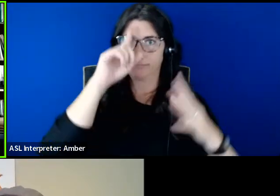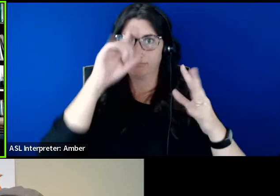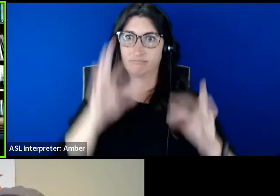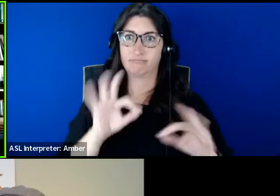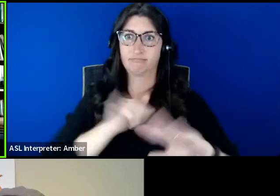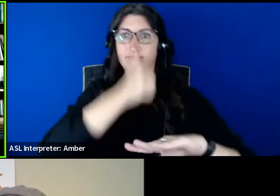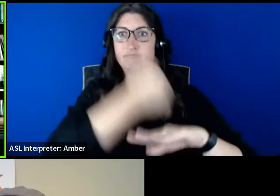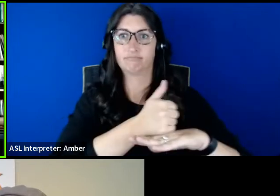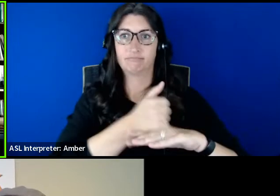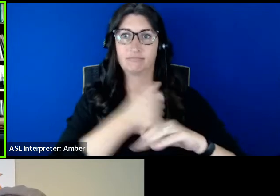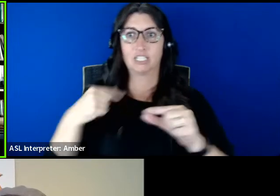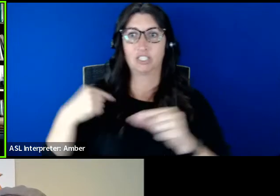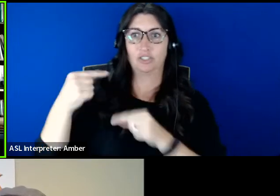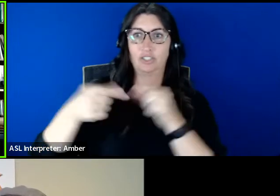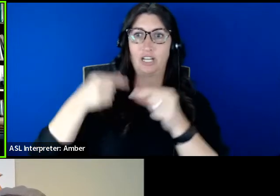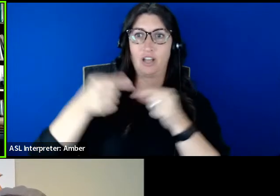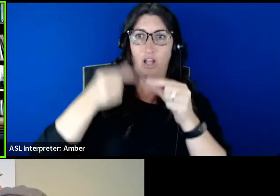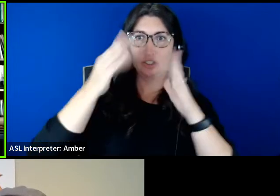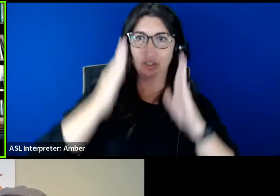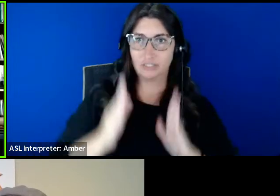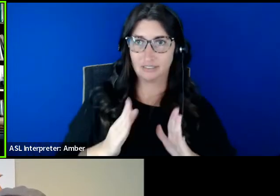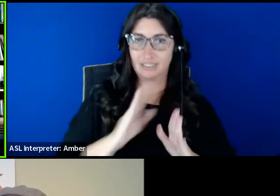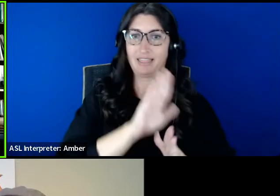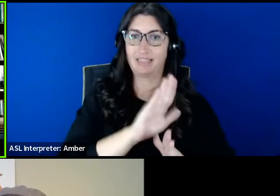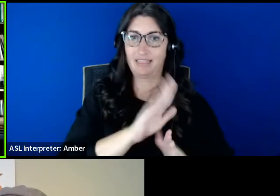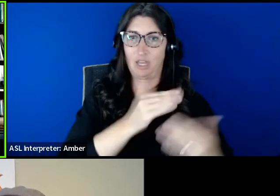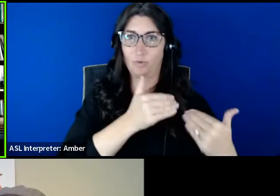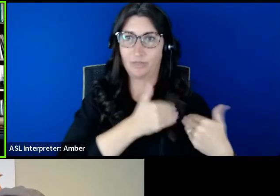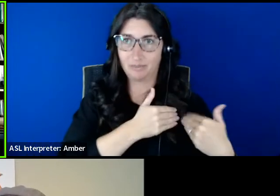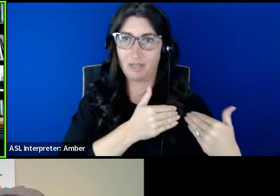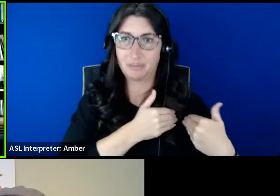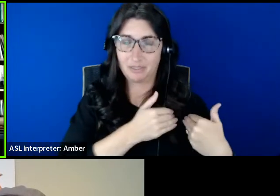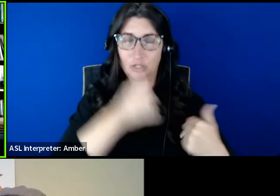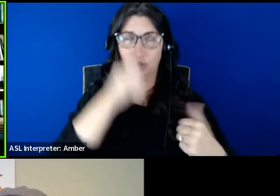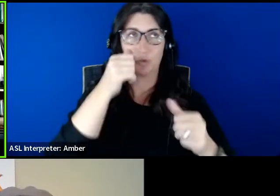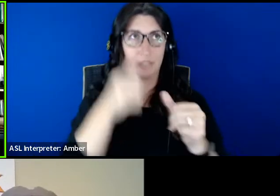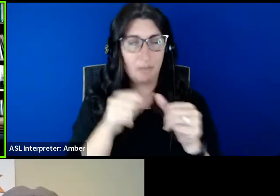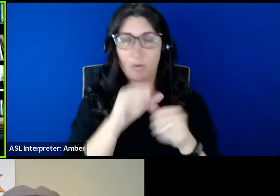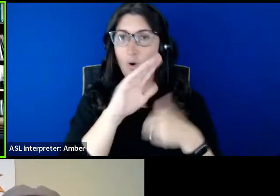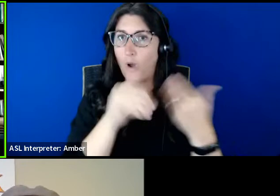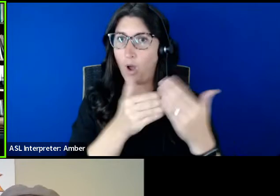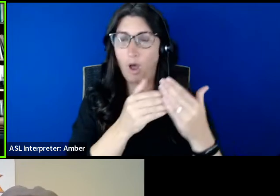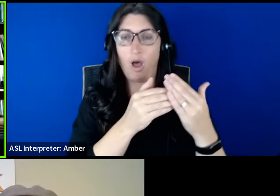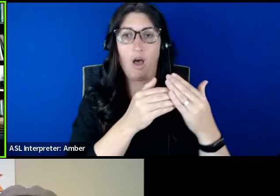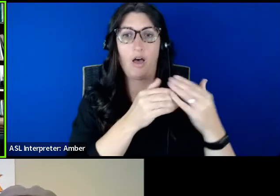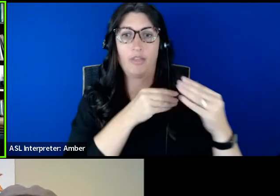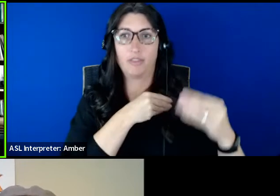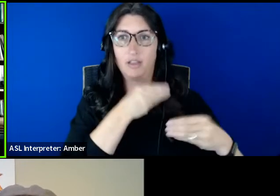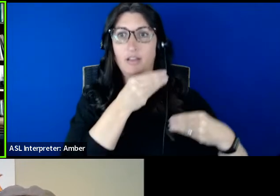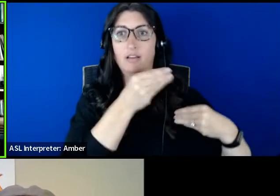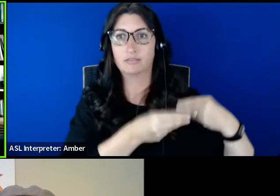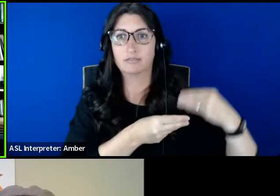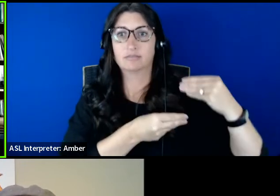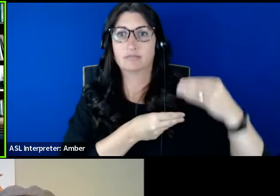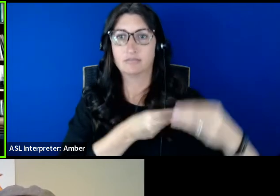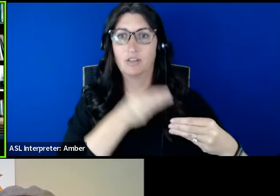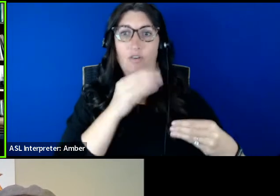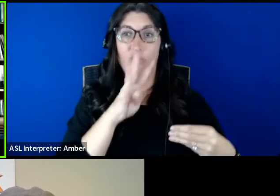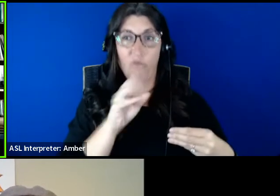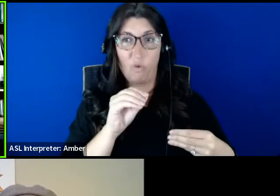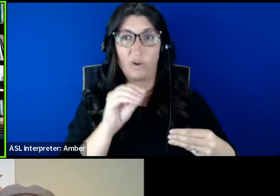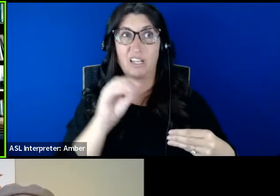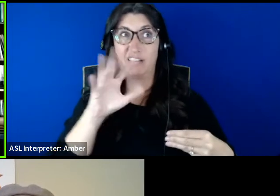genealogist, that would be their responsibility to remember all the lines going back 40, 50